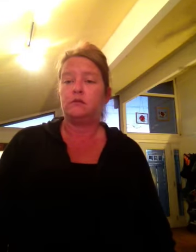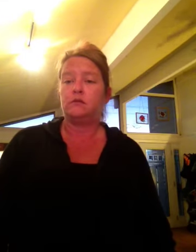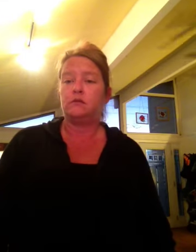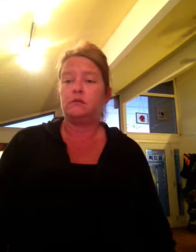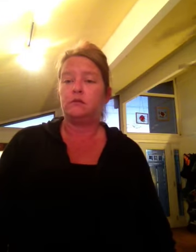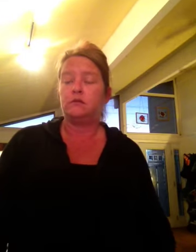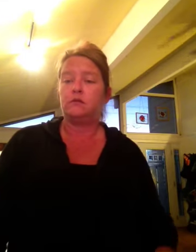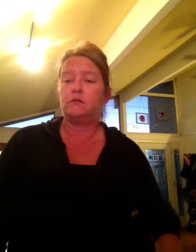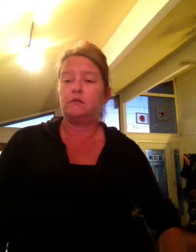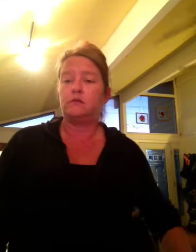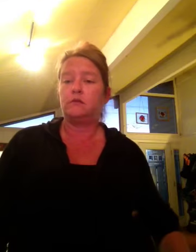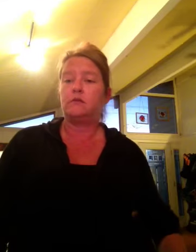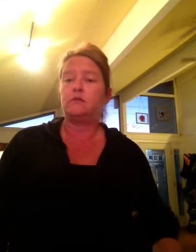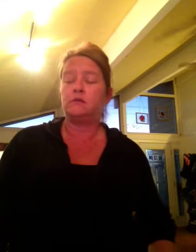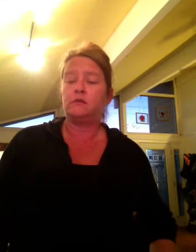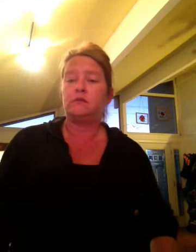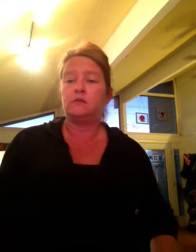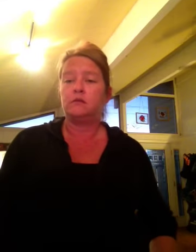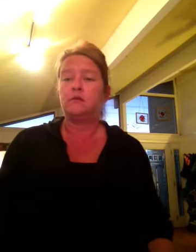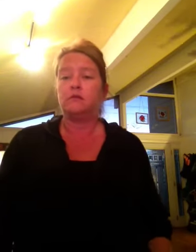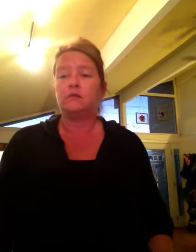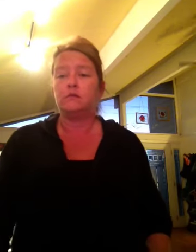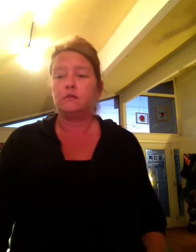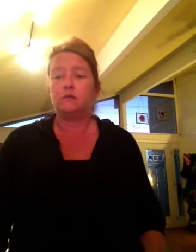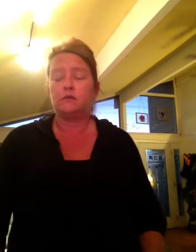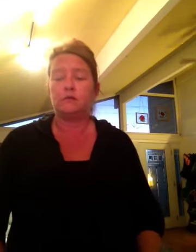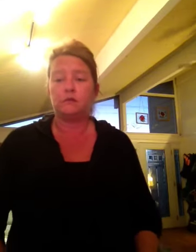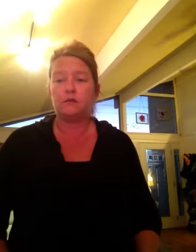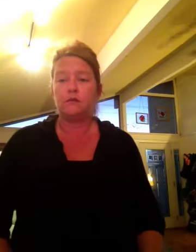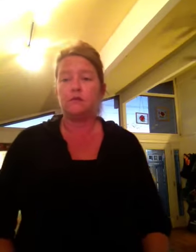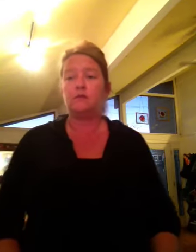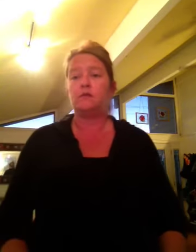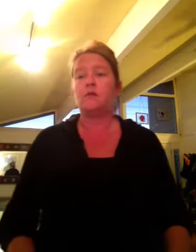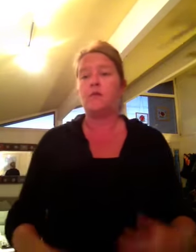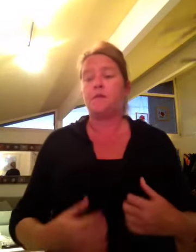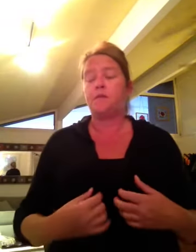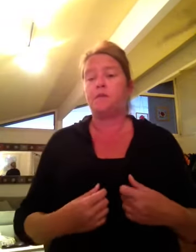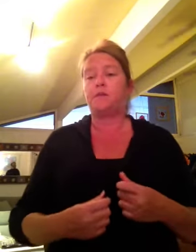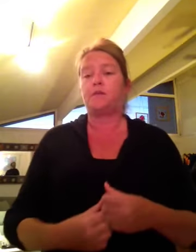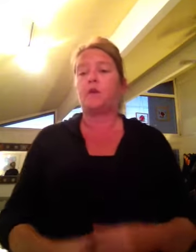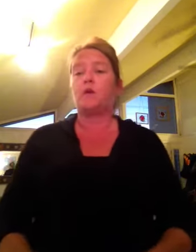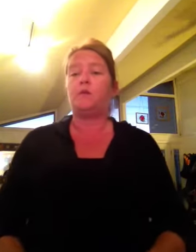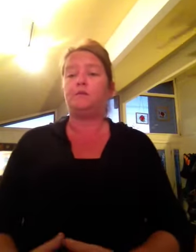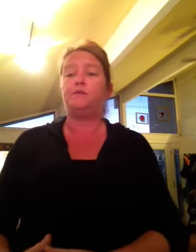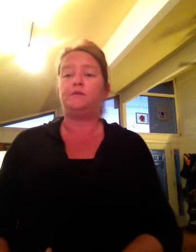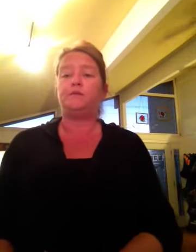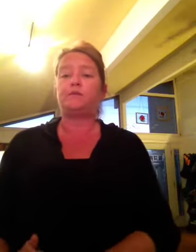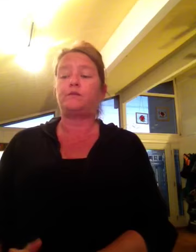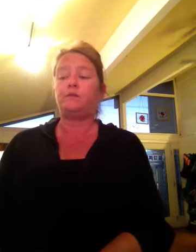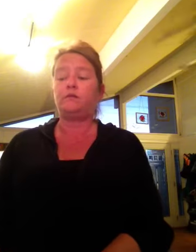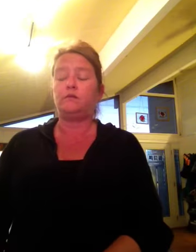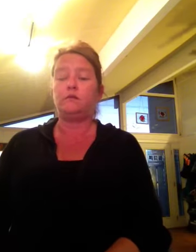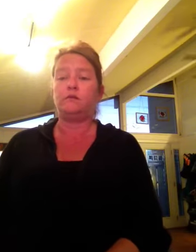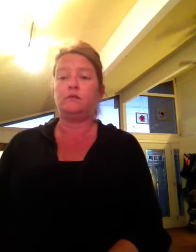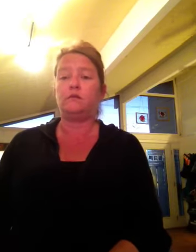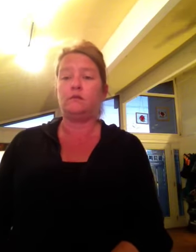You can choose to pay either out of pocket for the remaining amount or just go with however much that is available